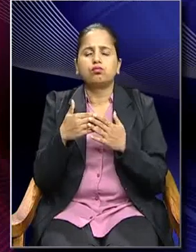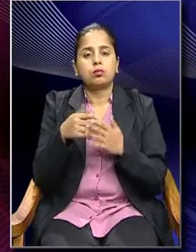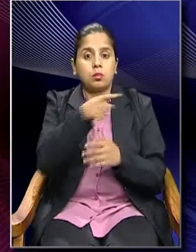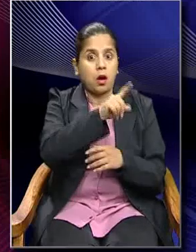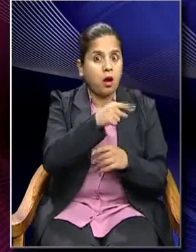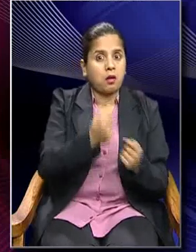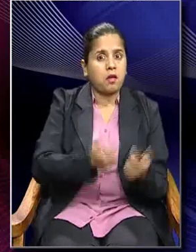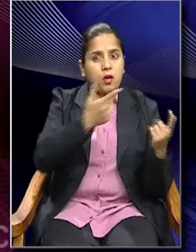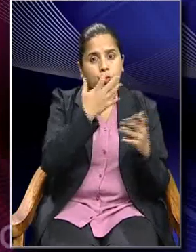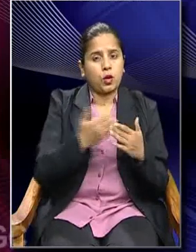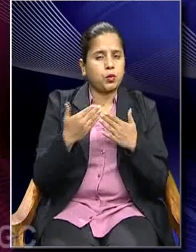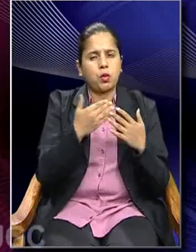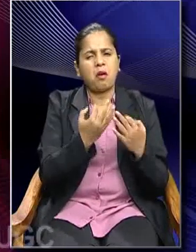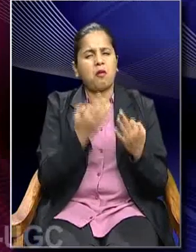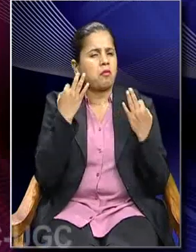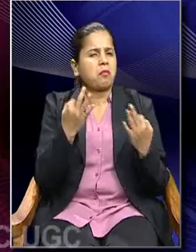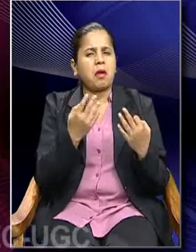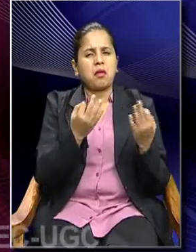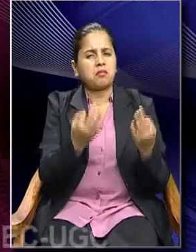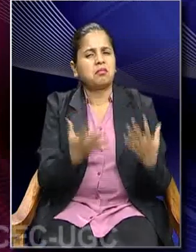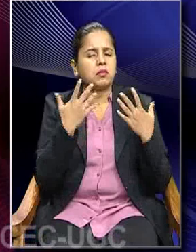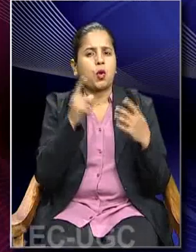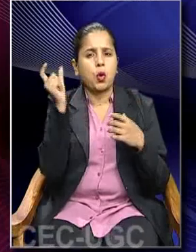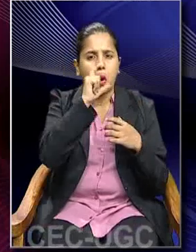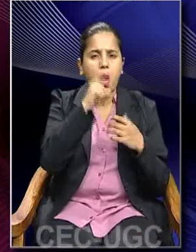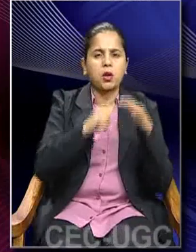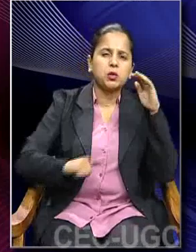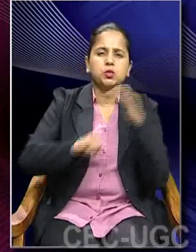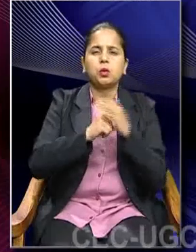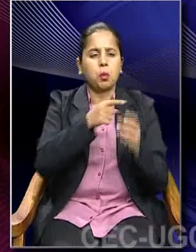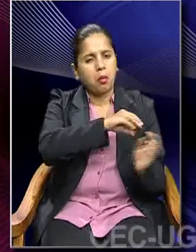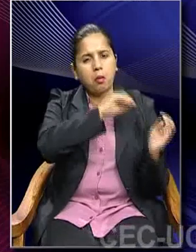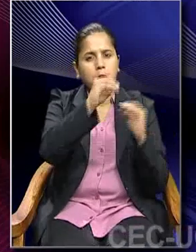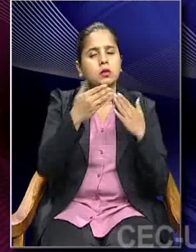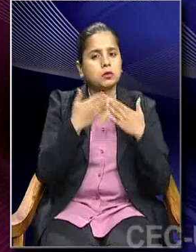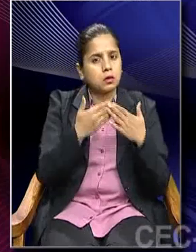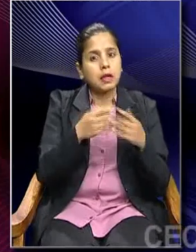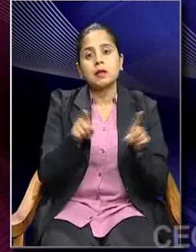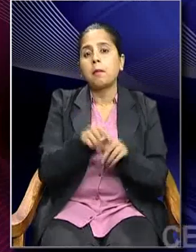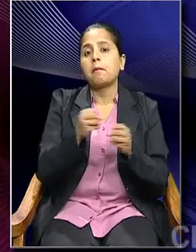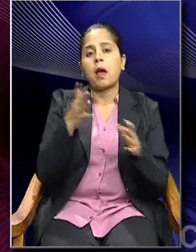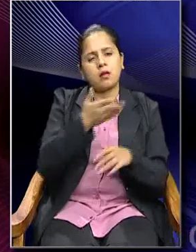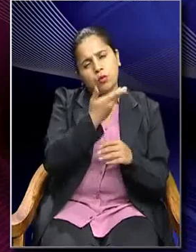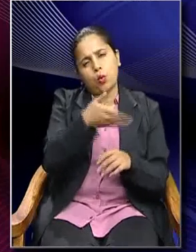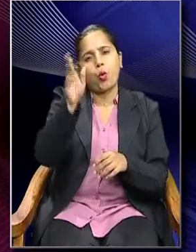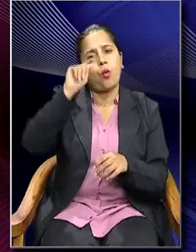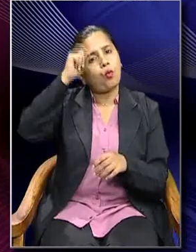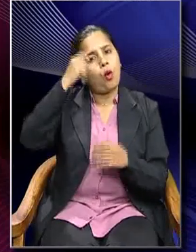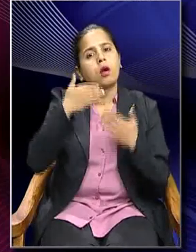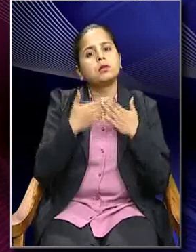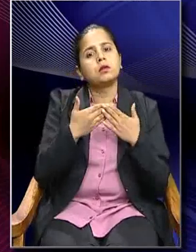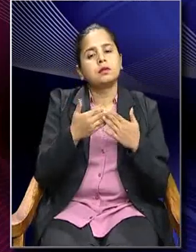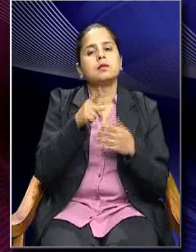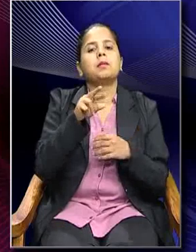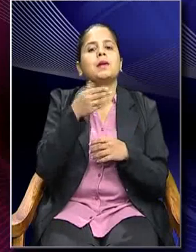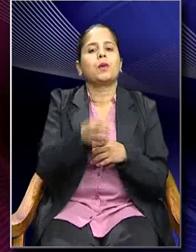to good schools, well-ranking colleges, and many of them also send them abroad. So, this is the cultural